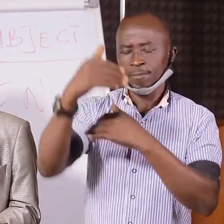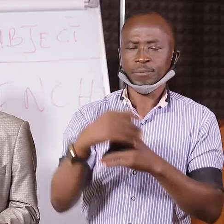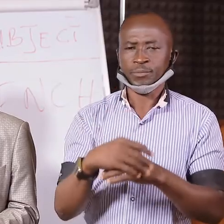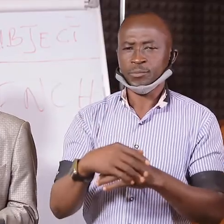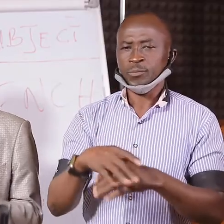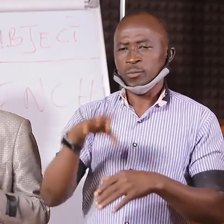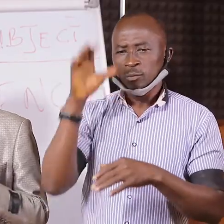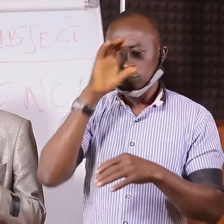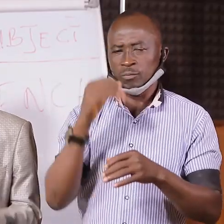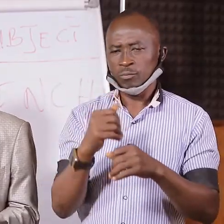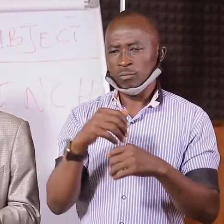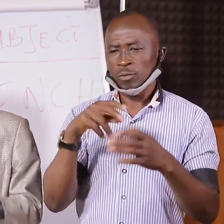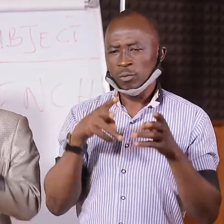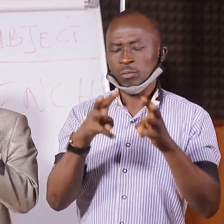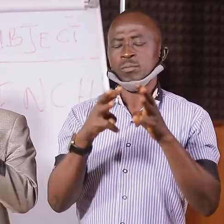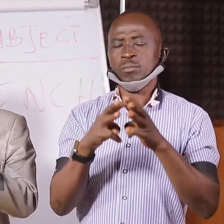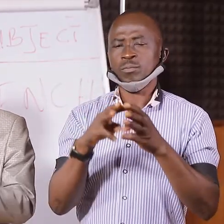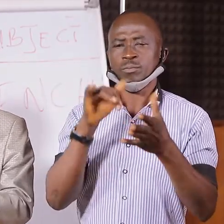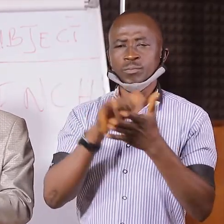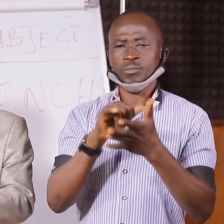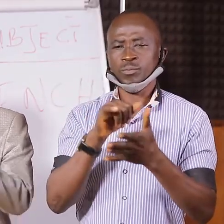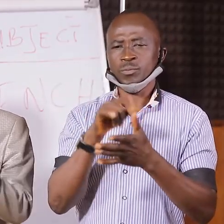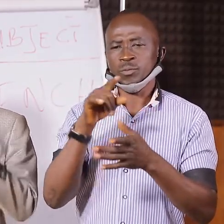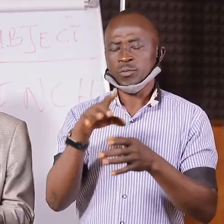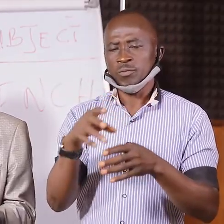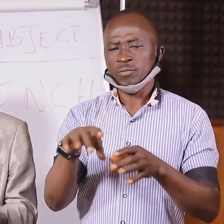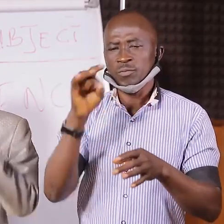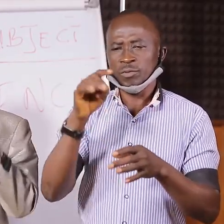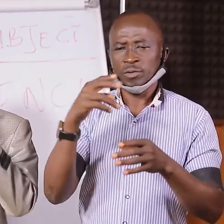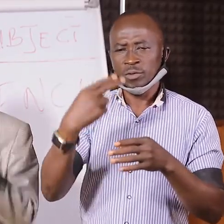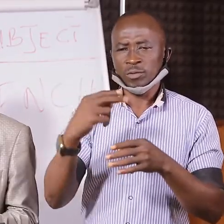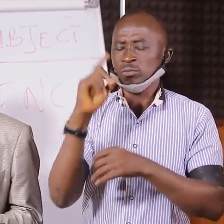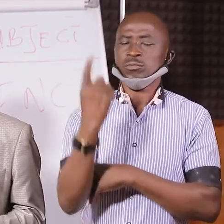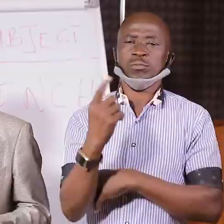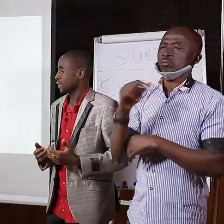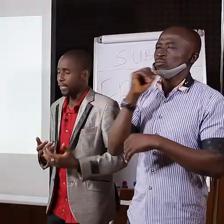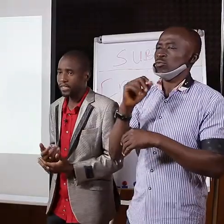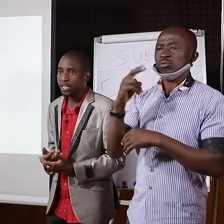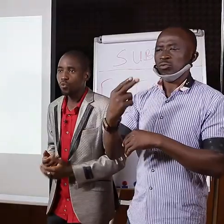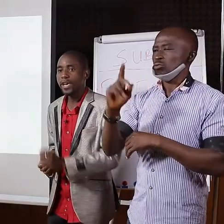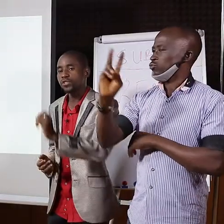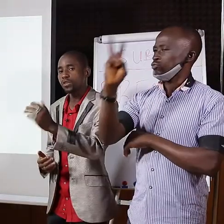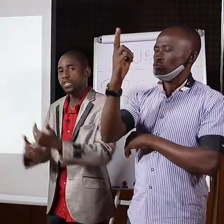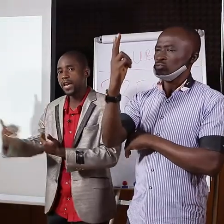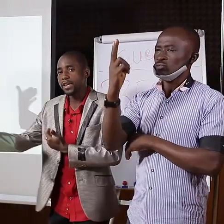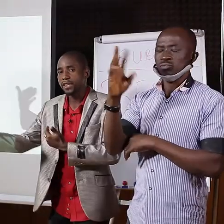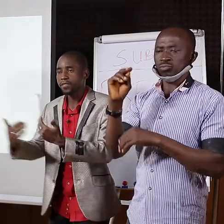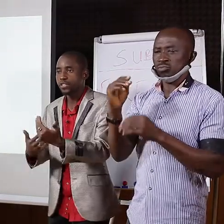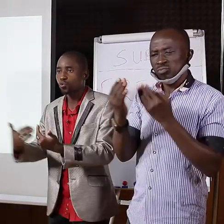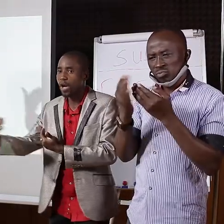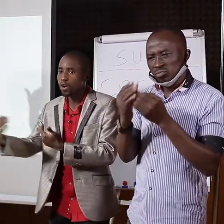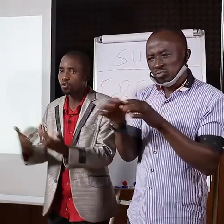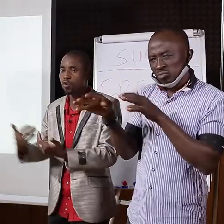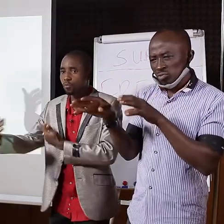a means that you find h only, not h squared. The easiest way is to take